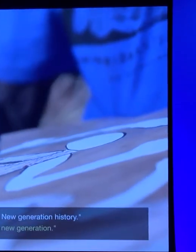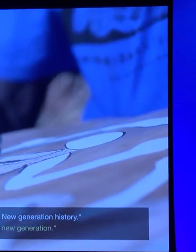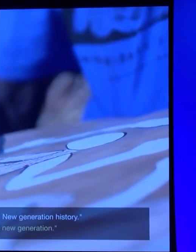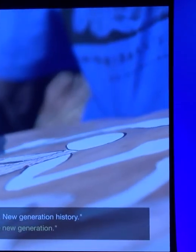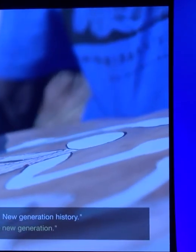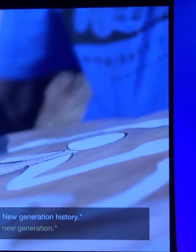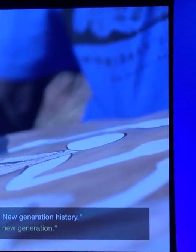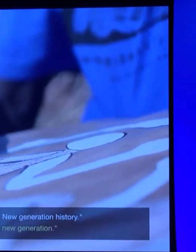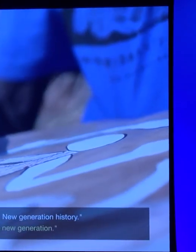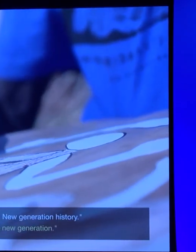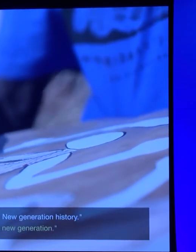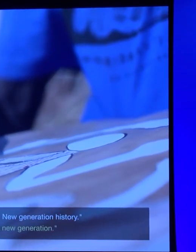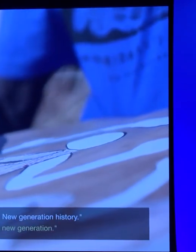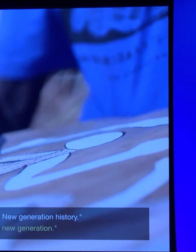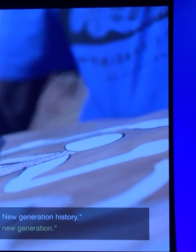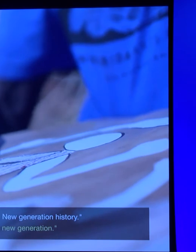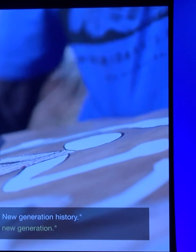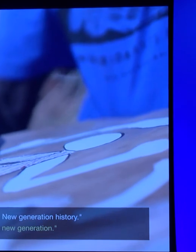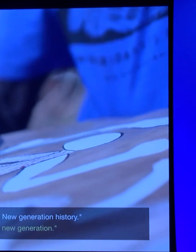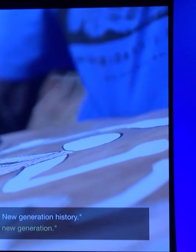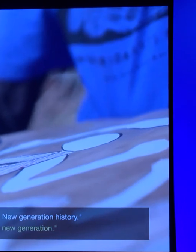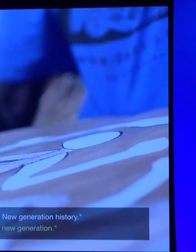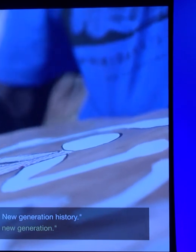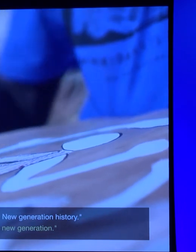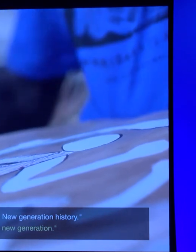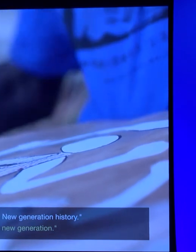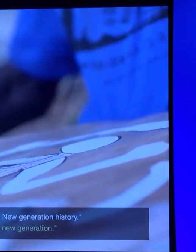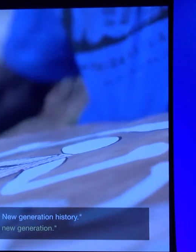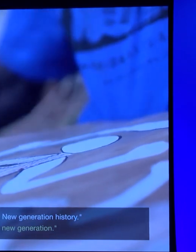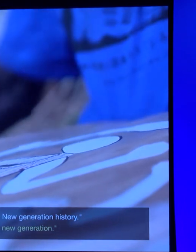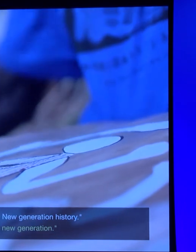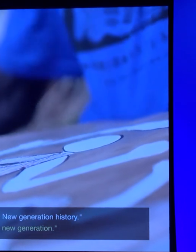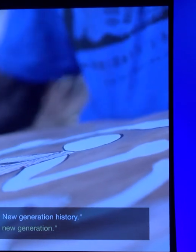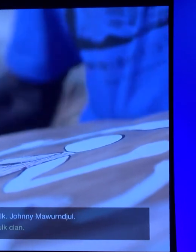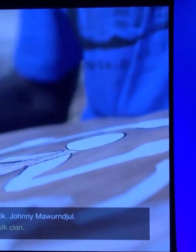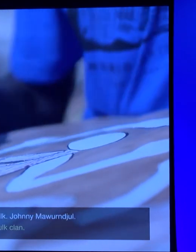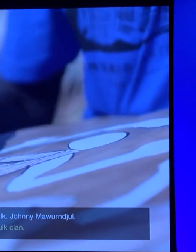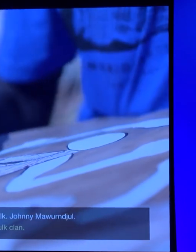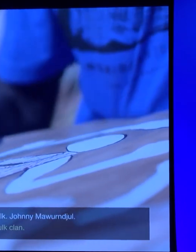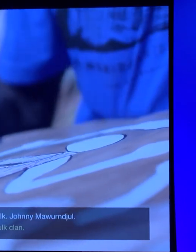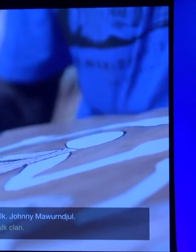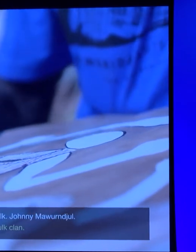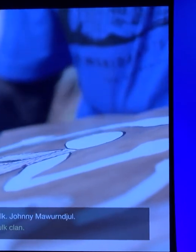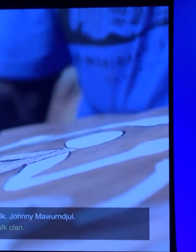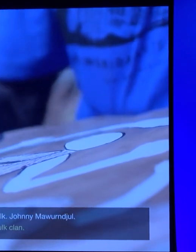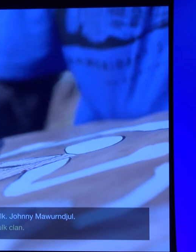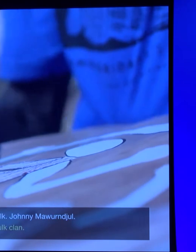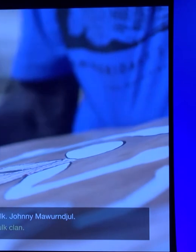Bogan ngagar me. New generation Iskri. All people. Kunuya ngaruk